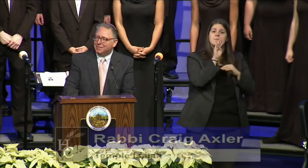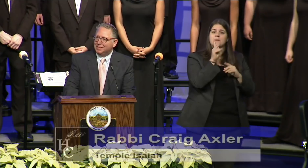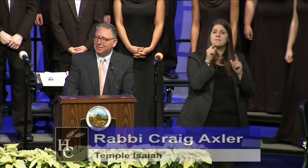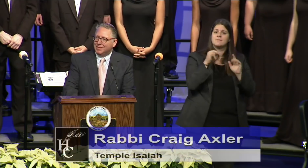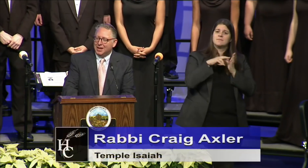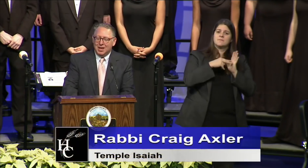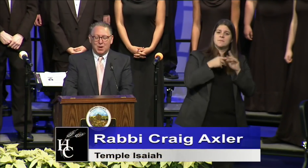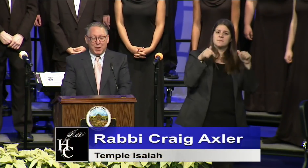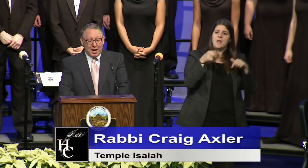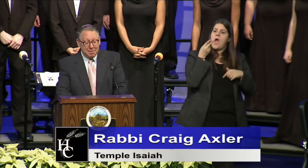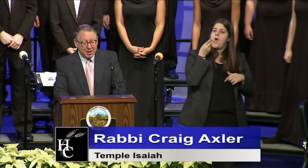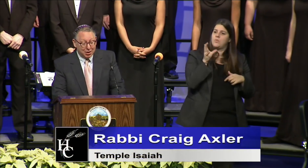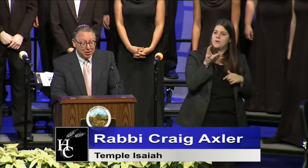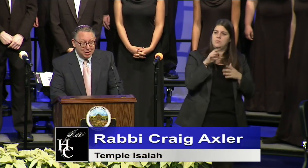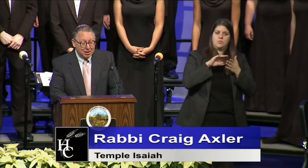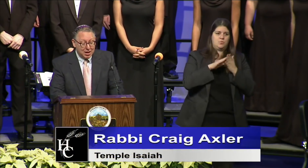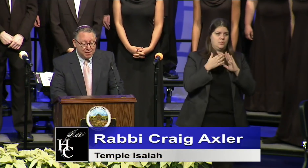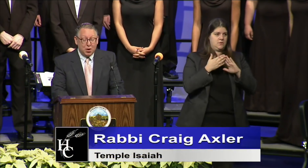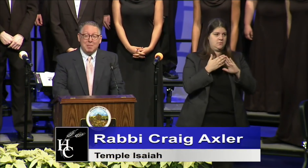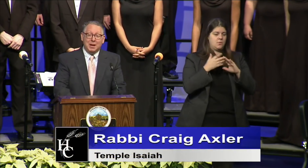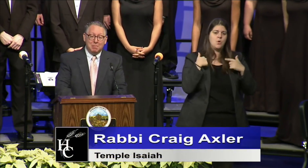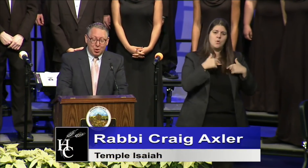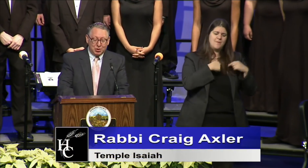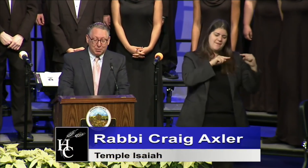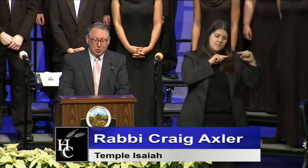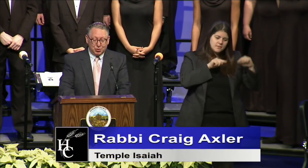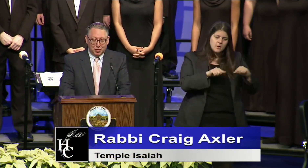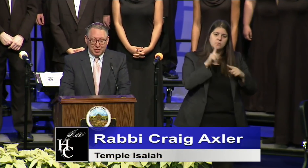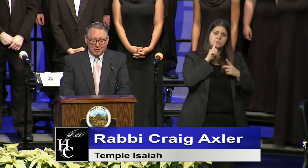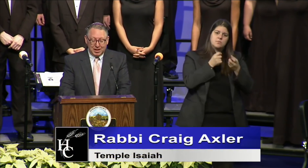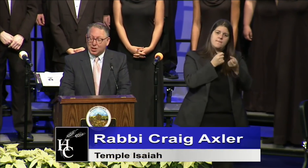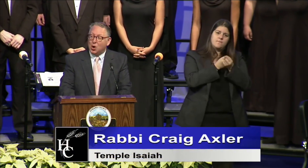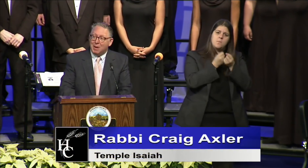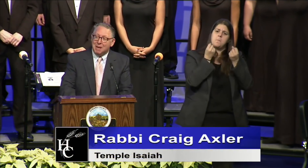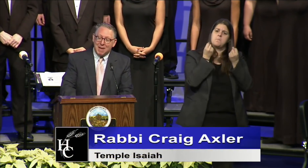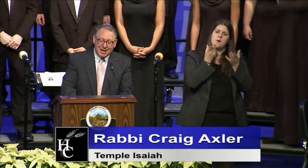community. We come here affirming multiple